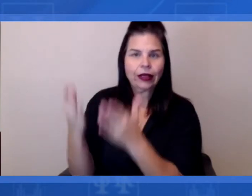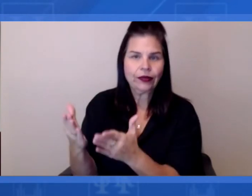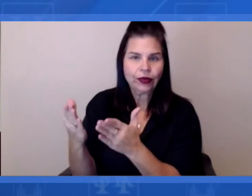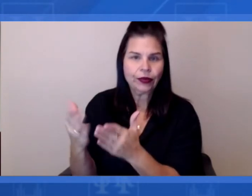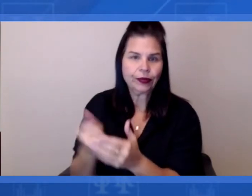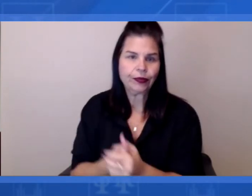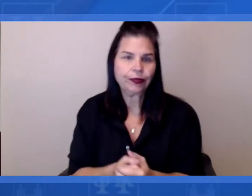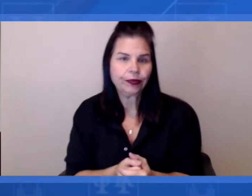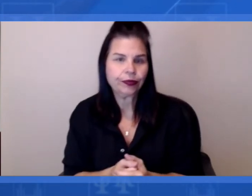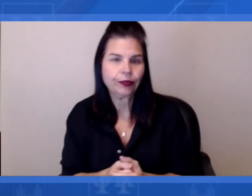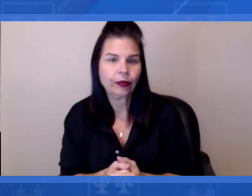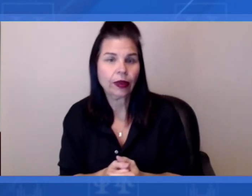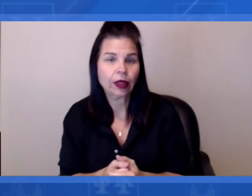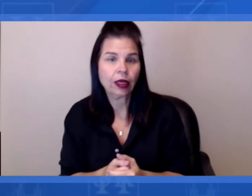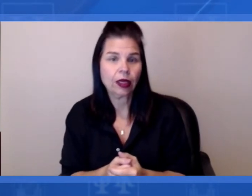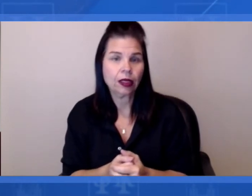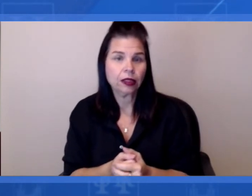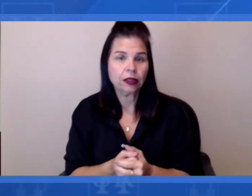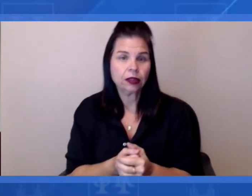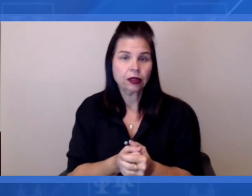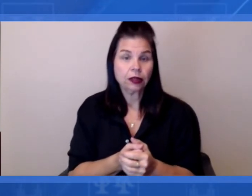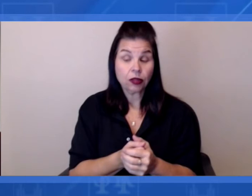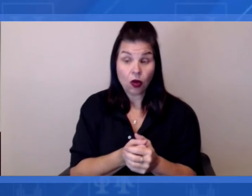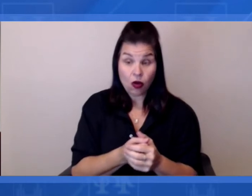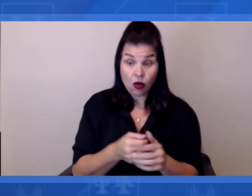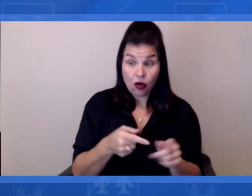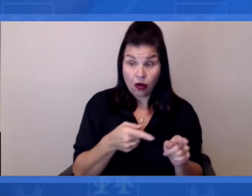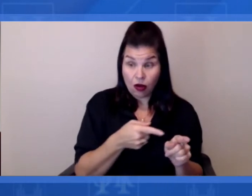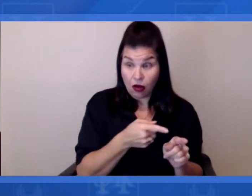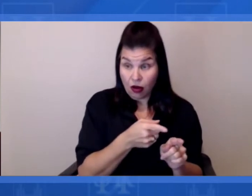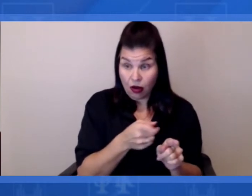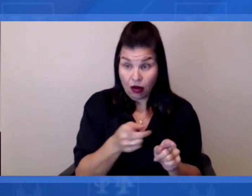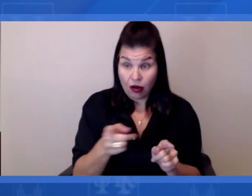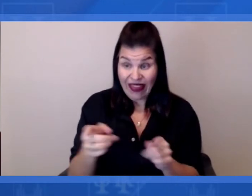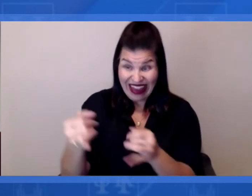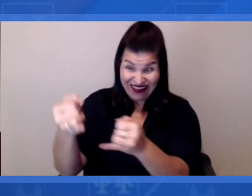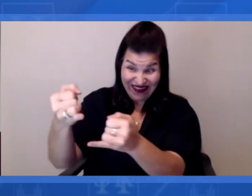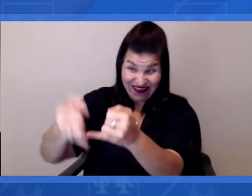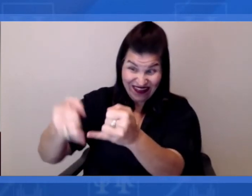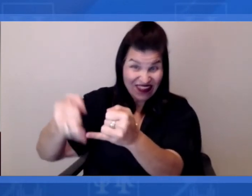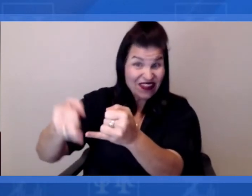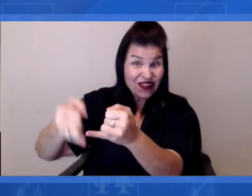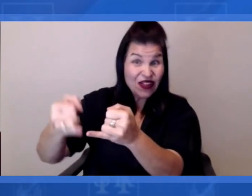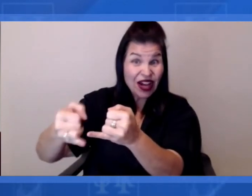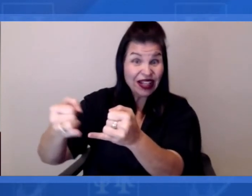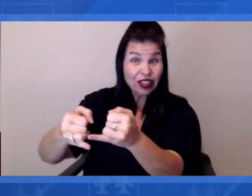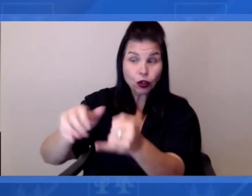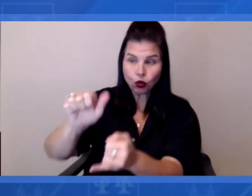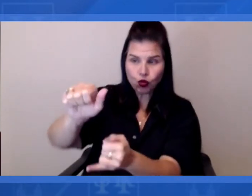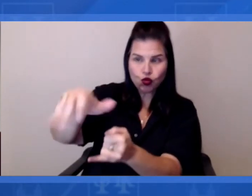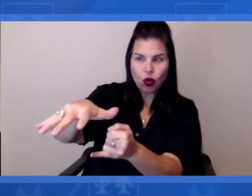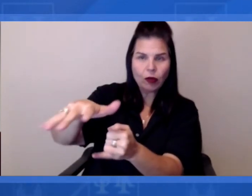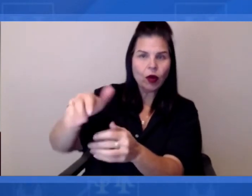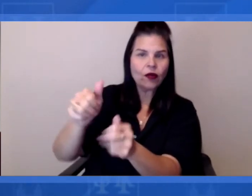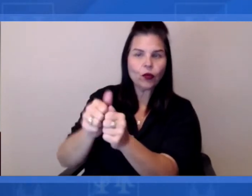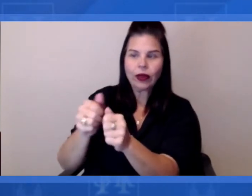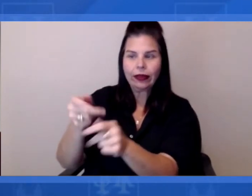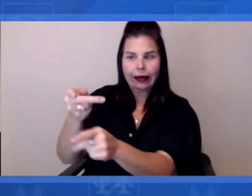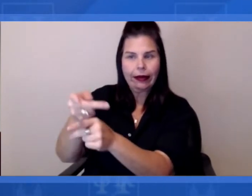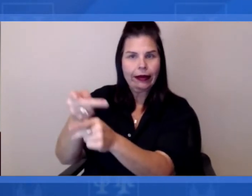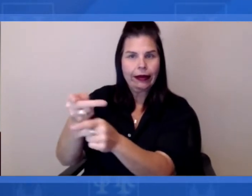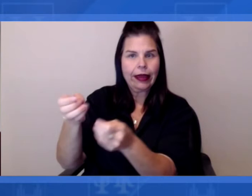When a final destination has been determined with a caregiver or emergency